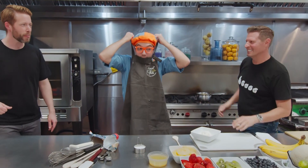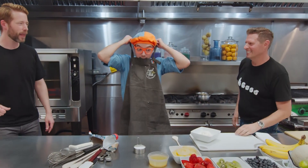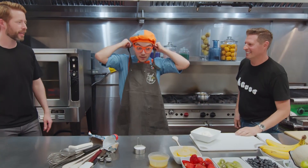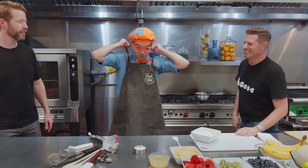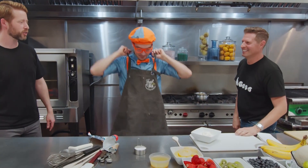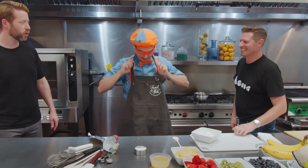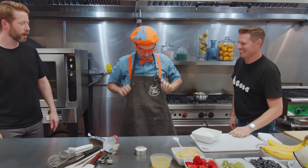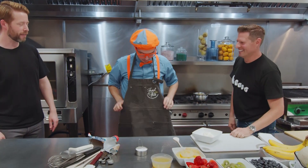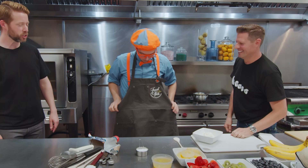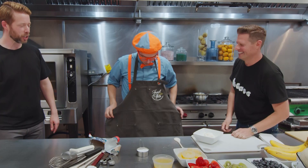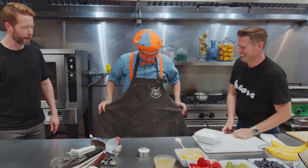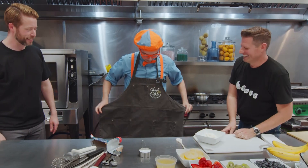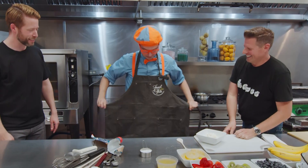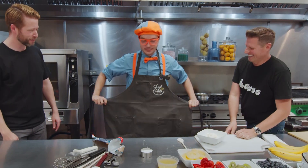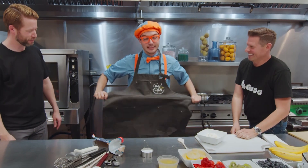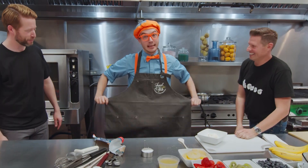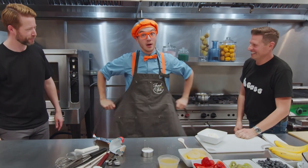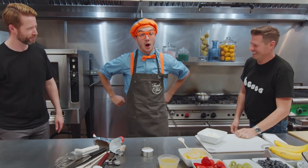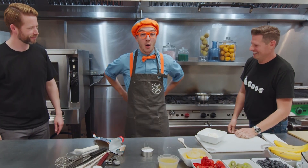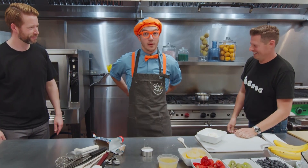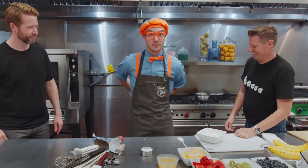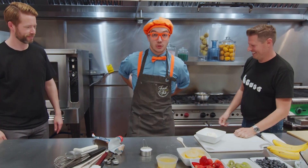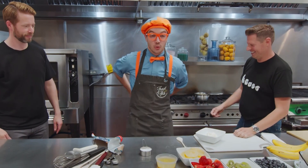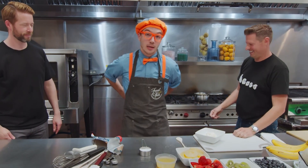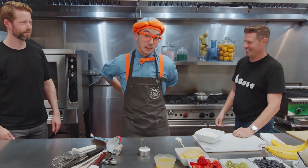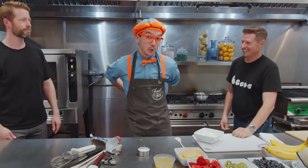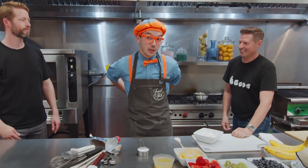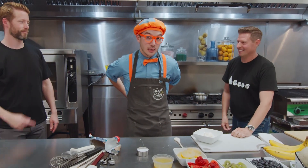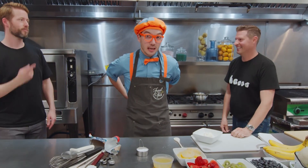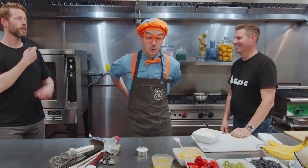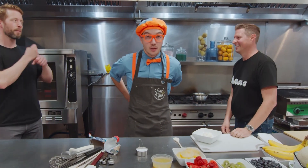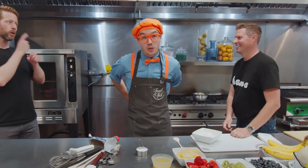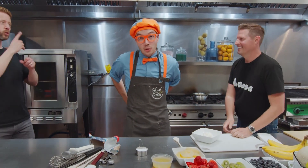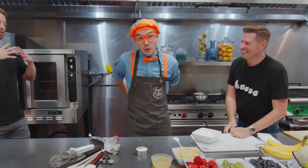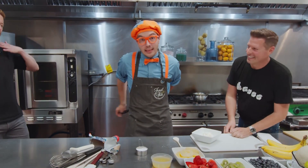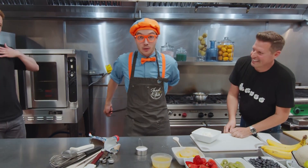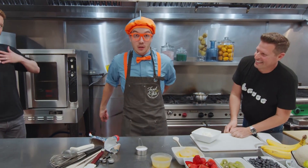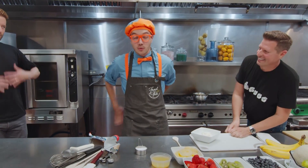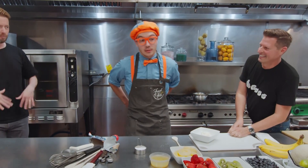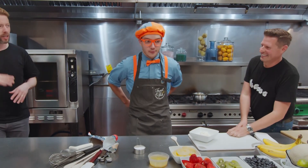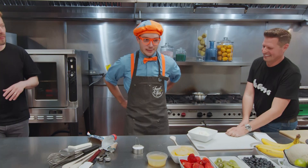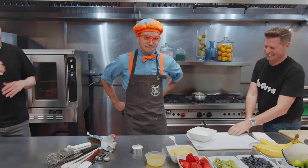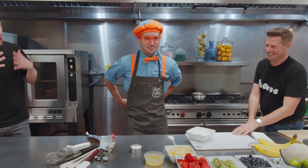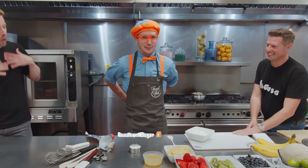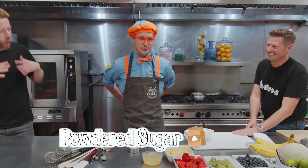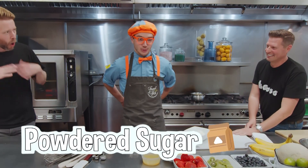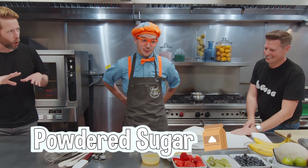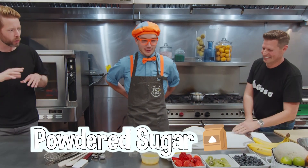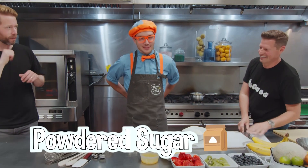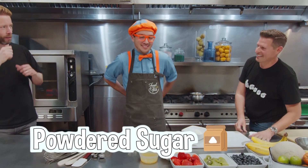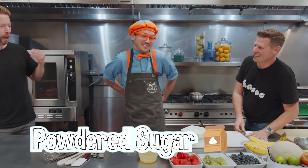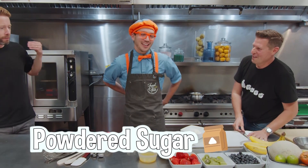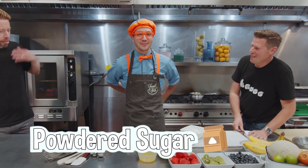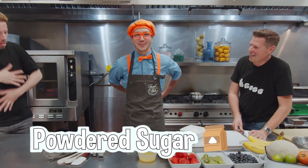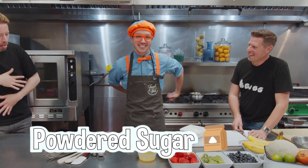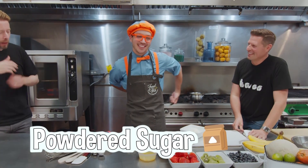Here we go! You don't want to have a sugar mess. Yeah, always make sure you put on an apron so you don't get your clothes covered in powdered sugar